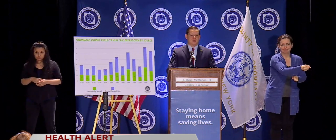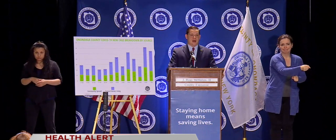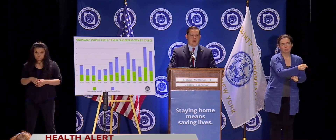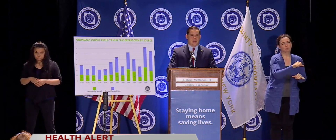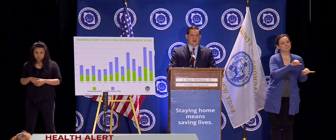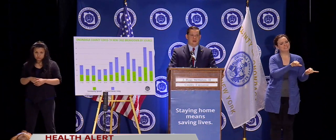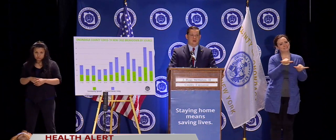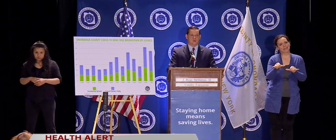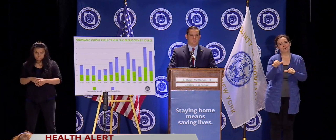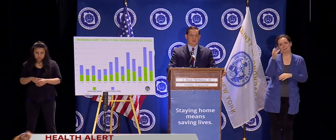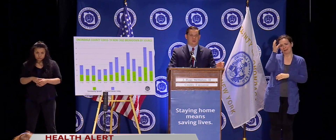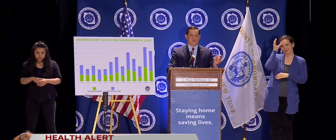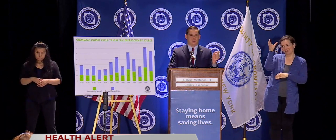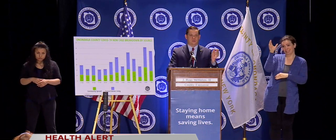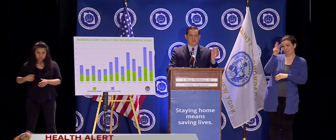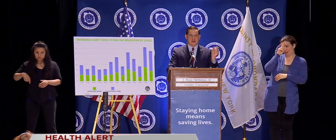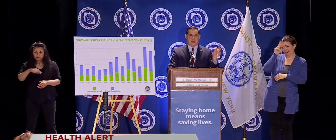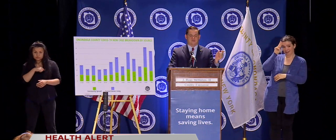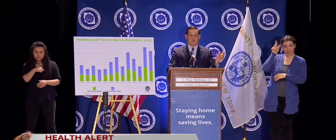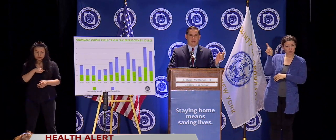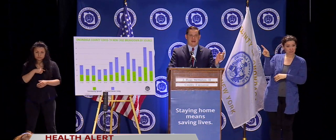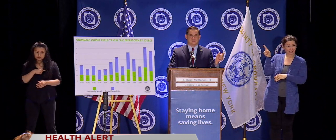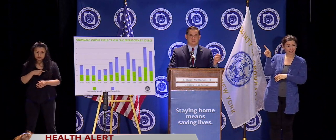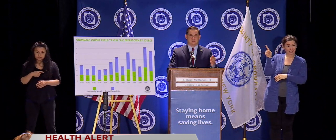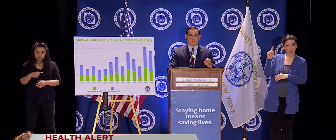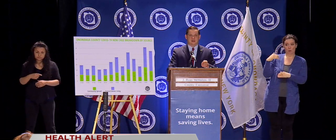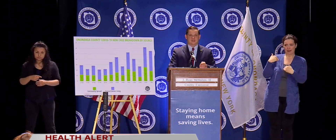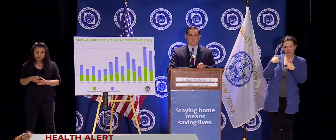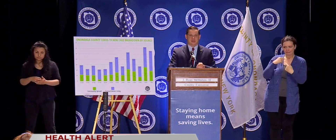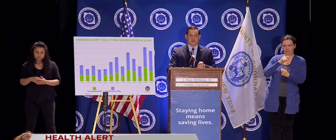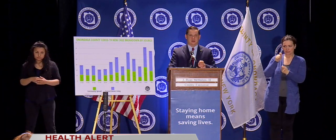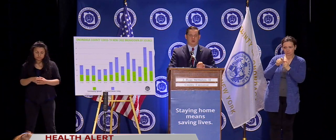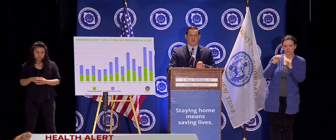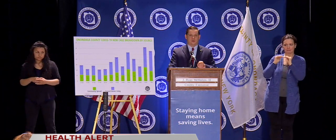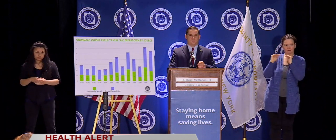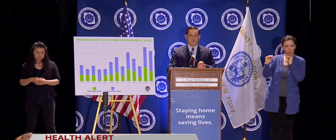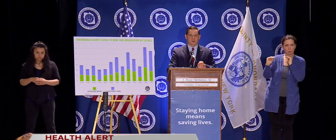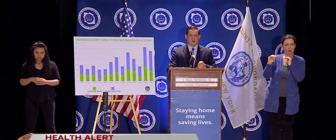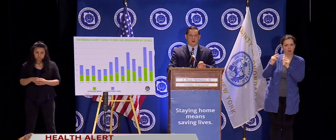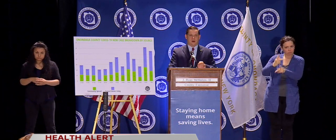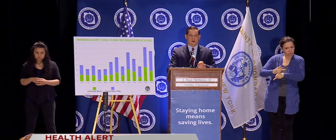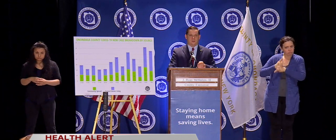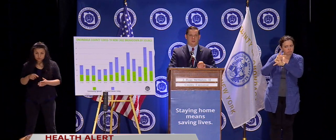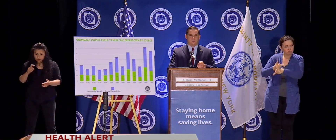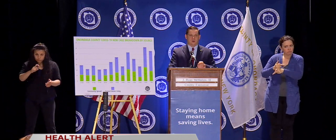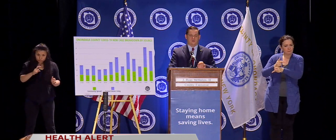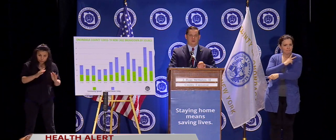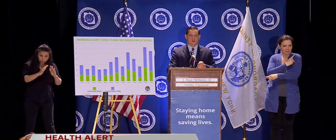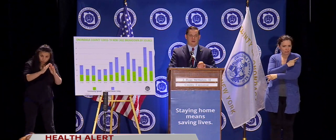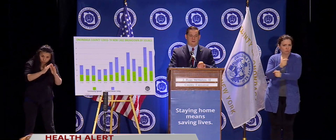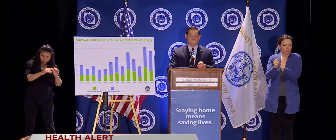homes, on the nursing homes that have capacity to take COVID